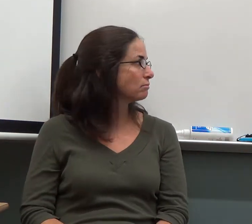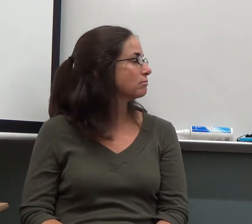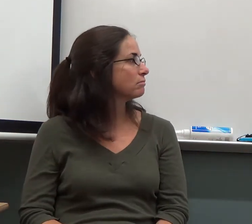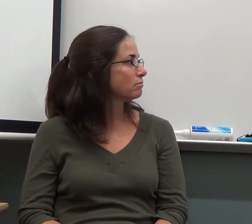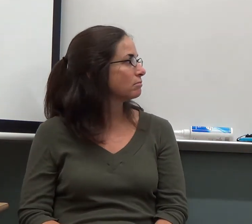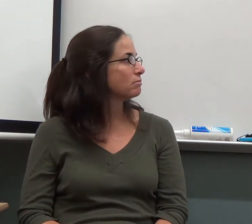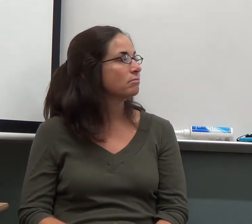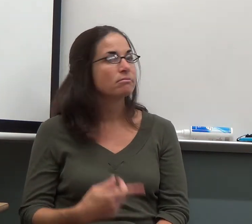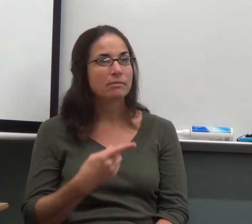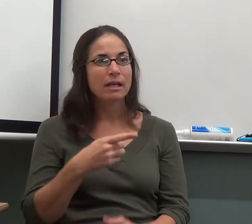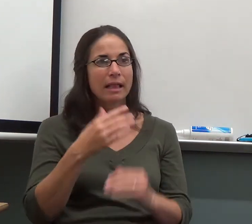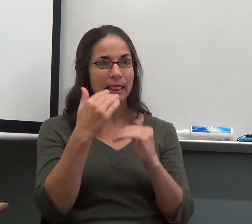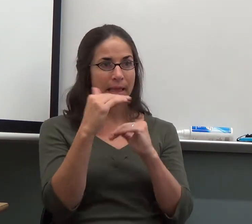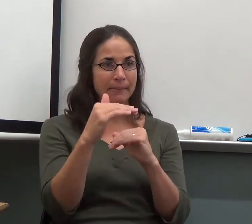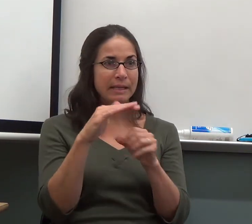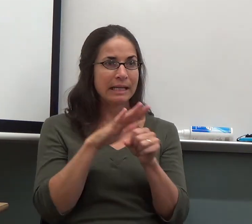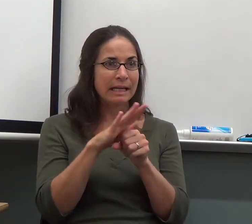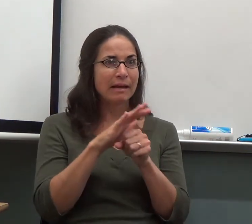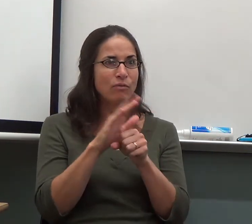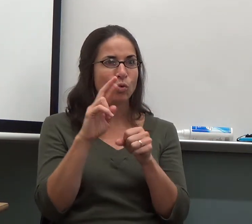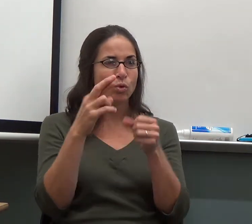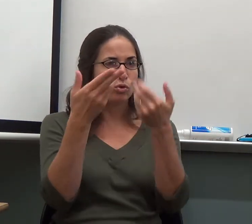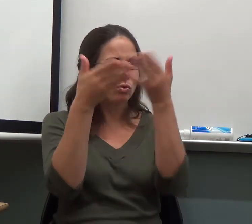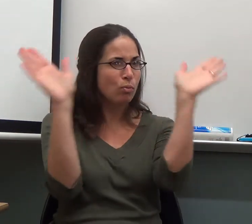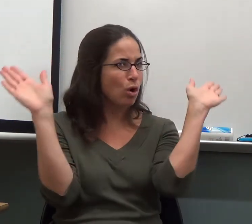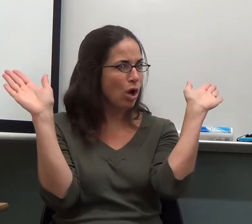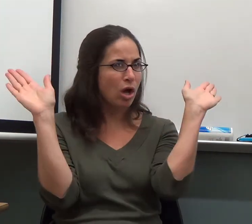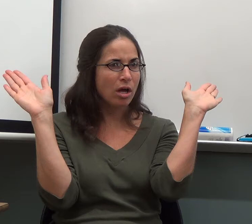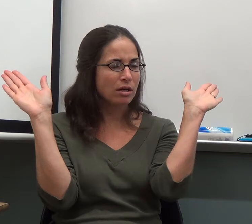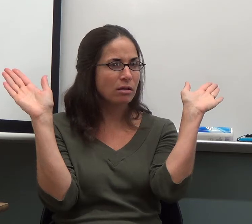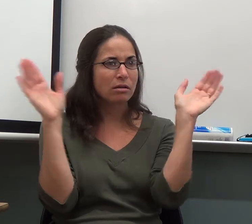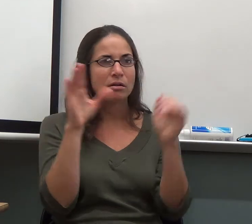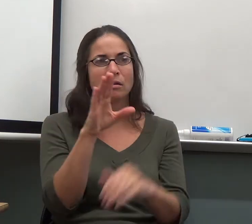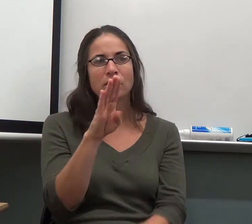Limited enough or too broad? Too broad. Too broad. Why?